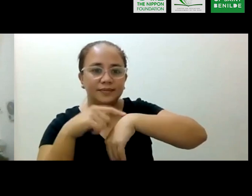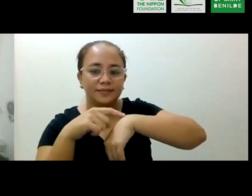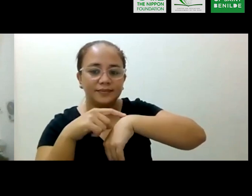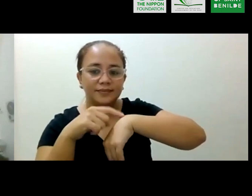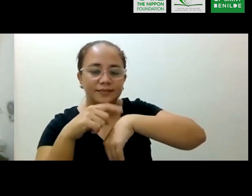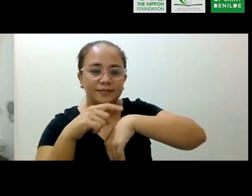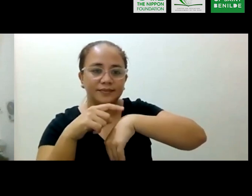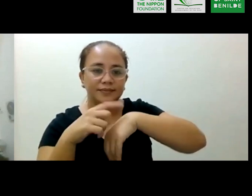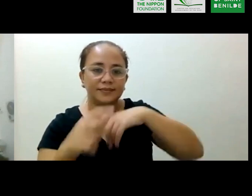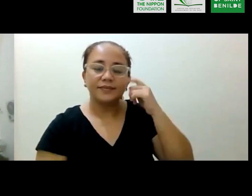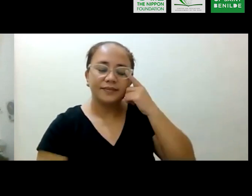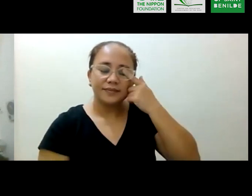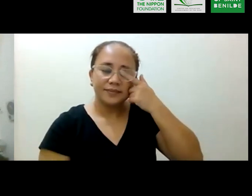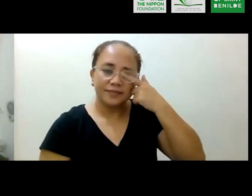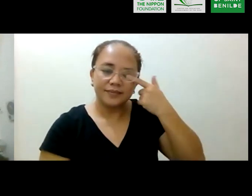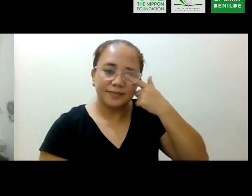50.